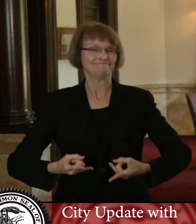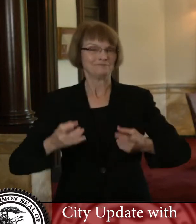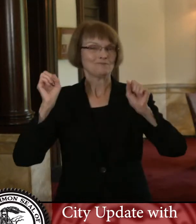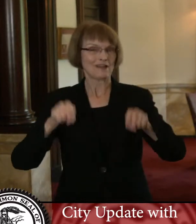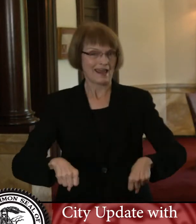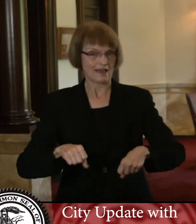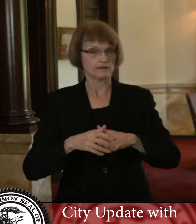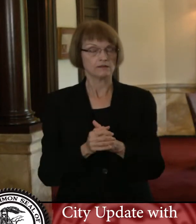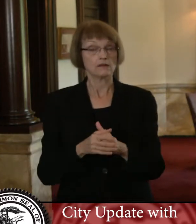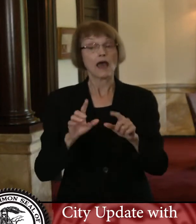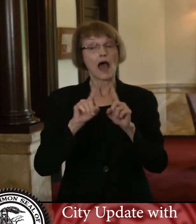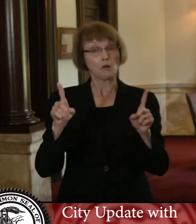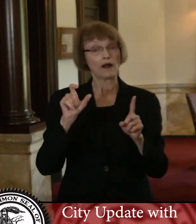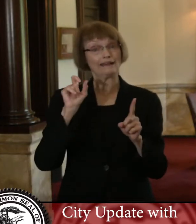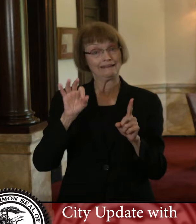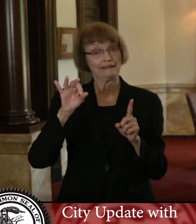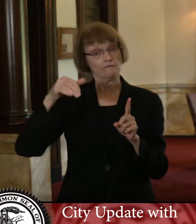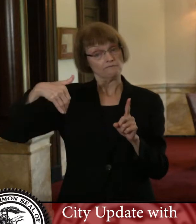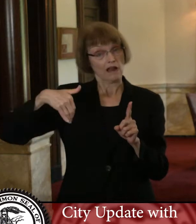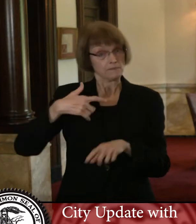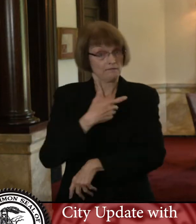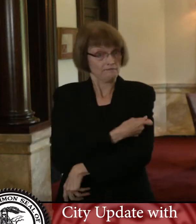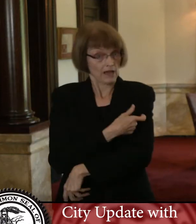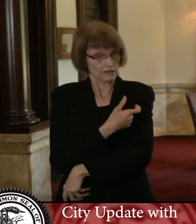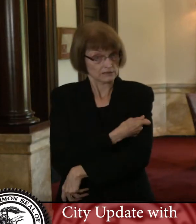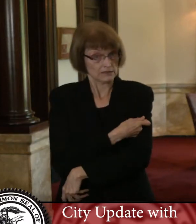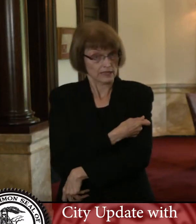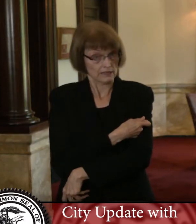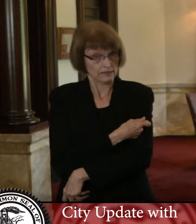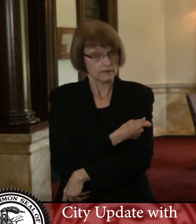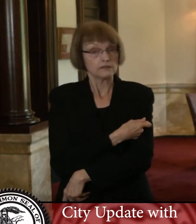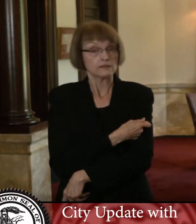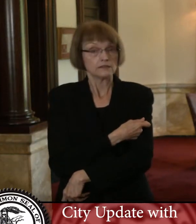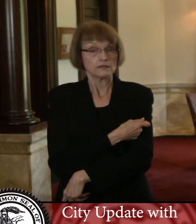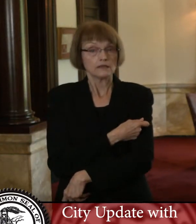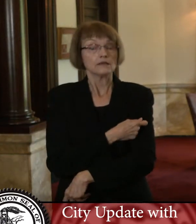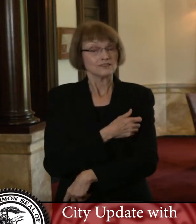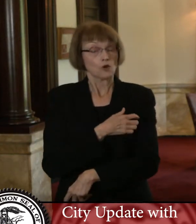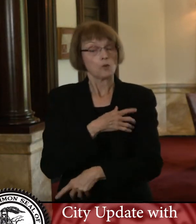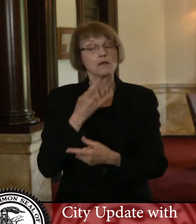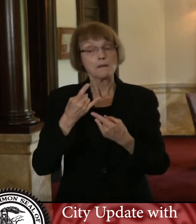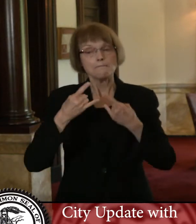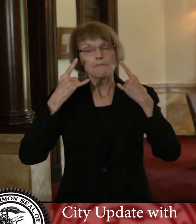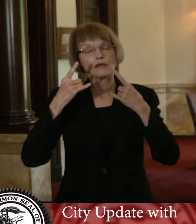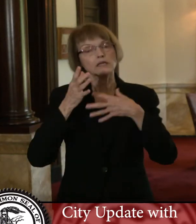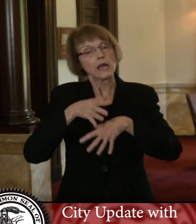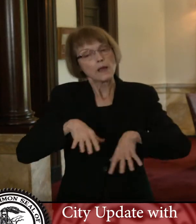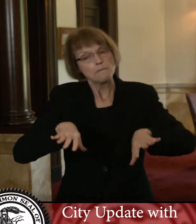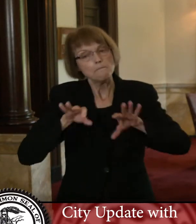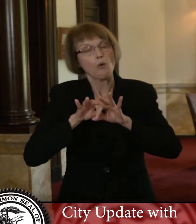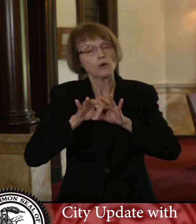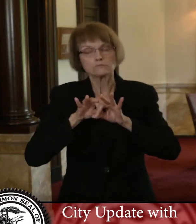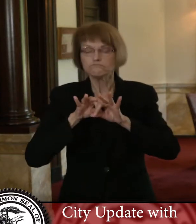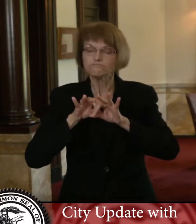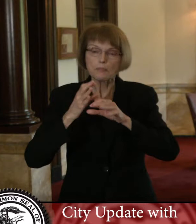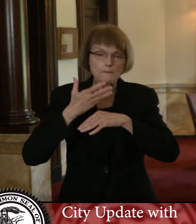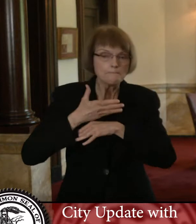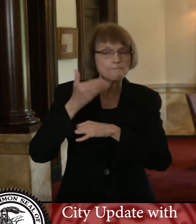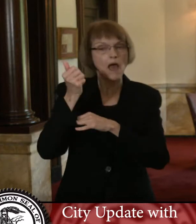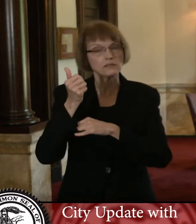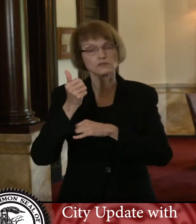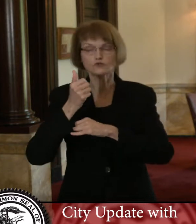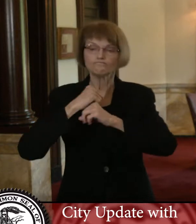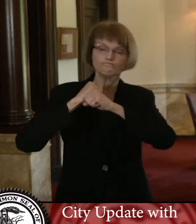mask. However, if you have not yet been vaccinated, masks are still one of the best ways to prevent you